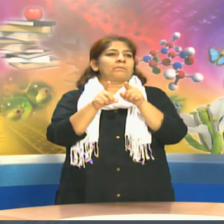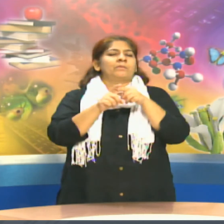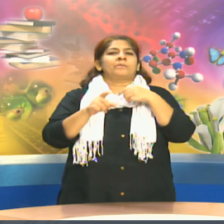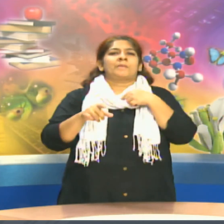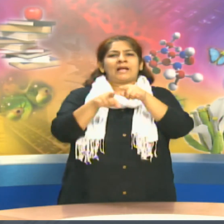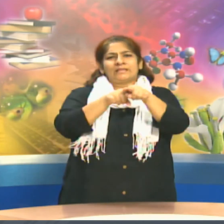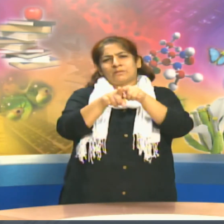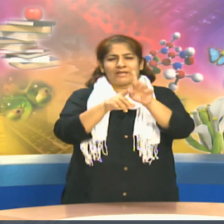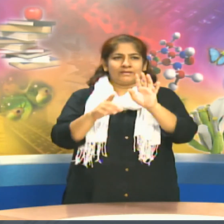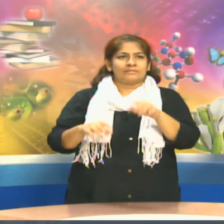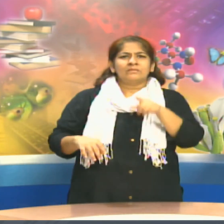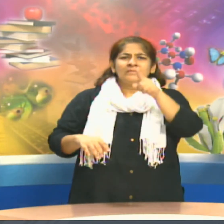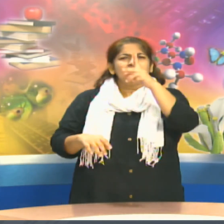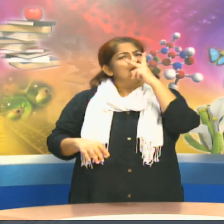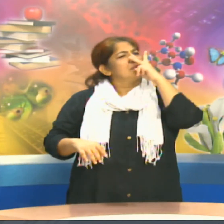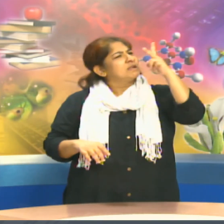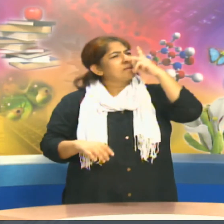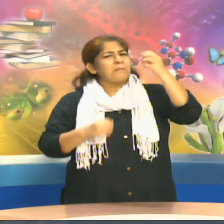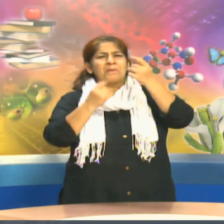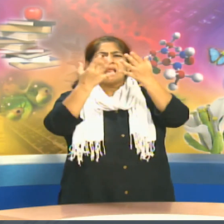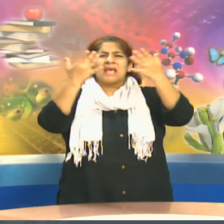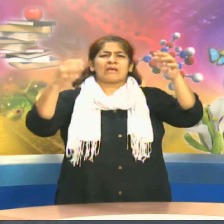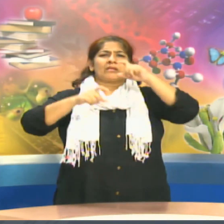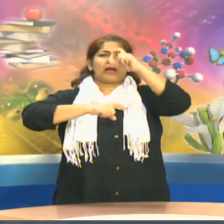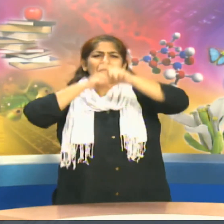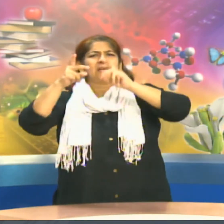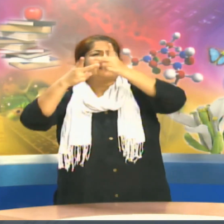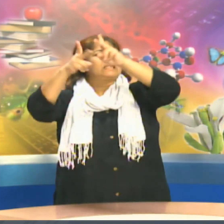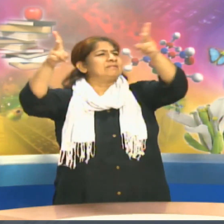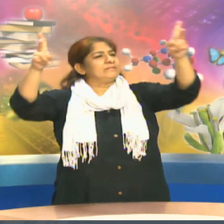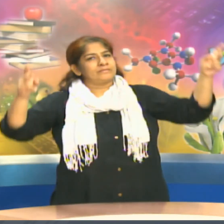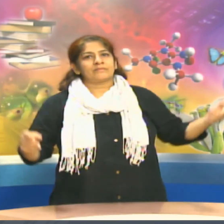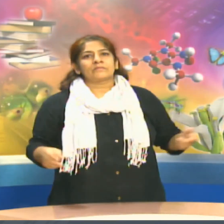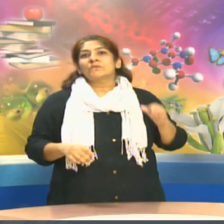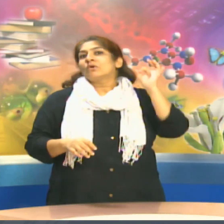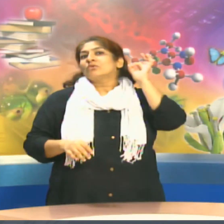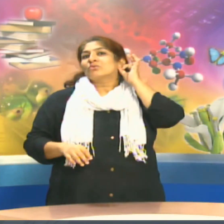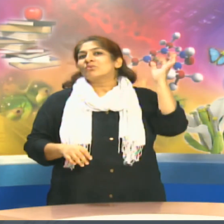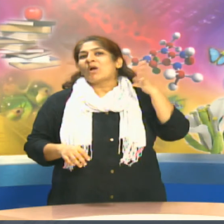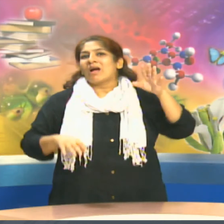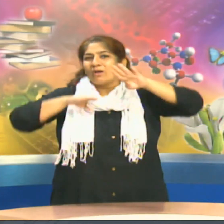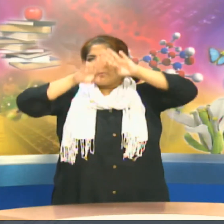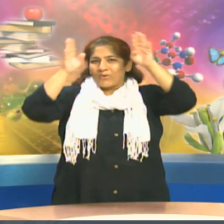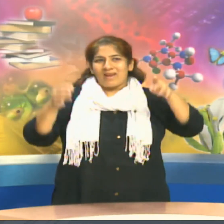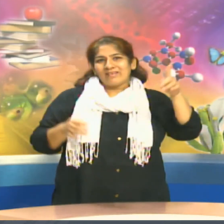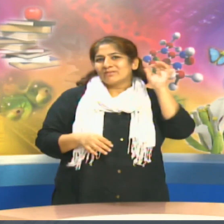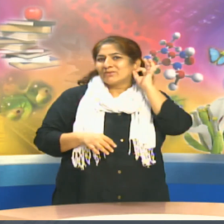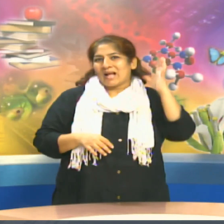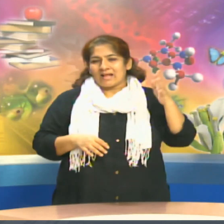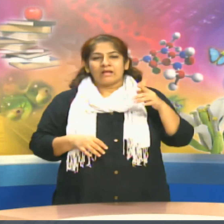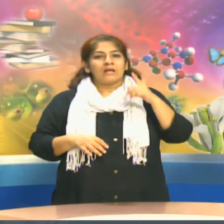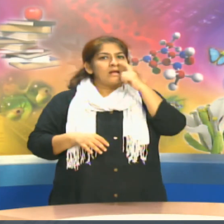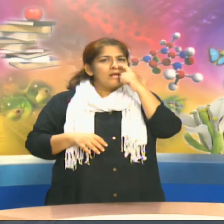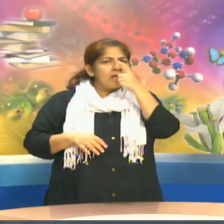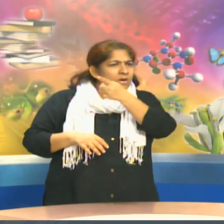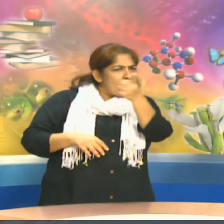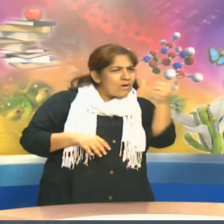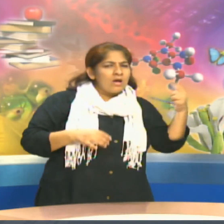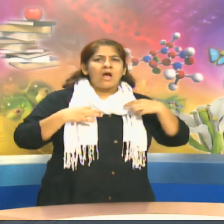about rules. These rules are like you have seen different rules, different places. Just take an example of